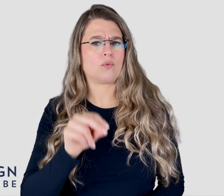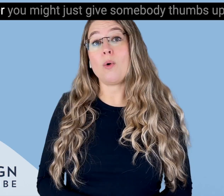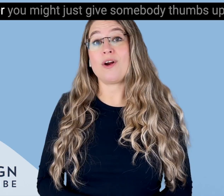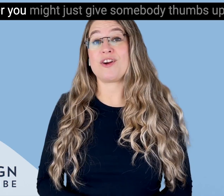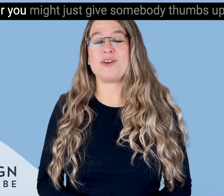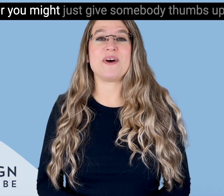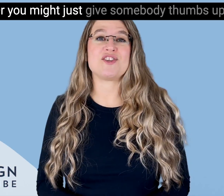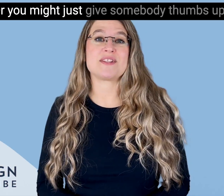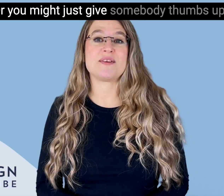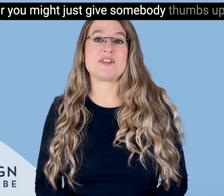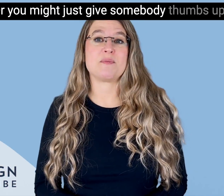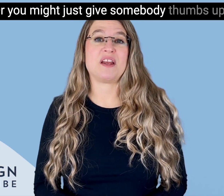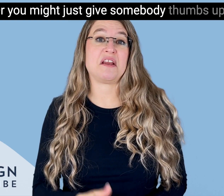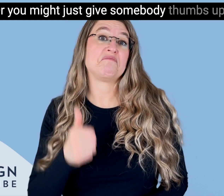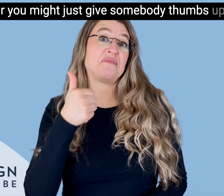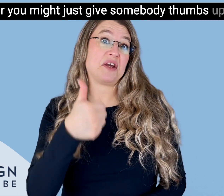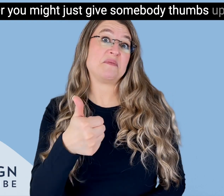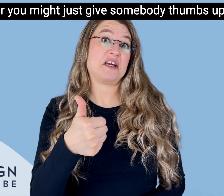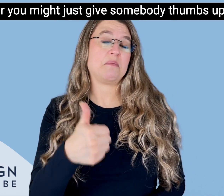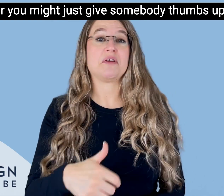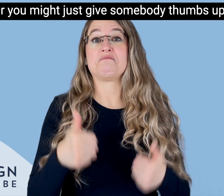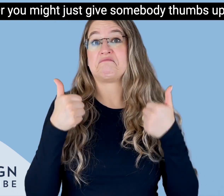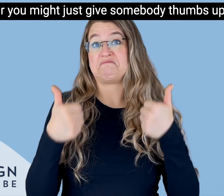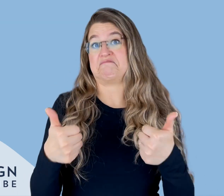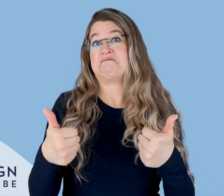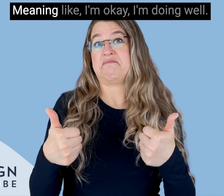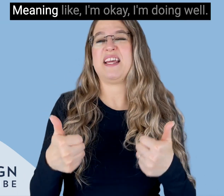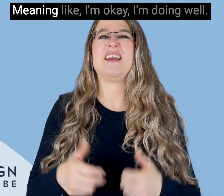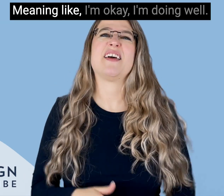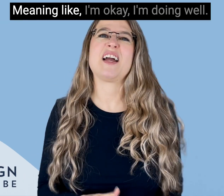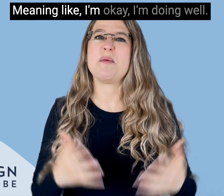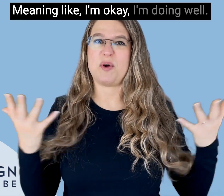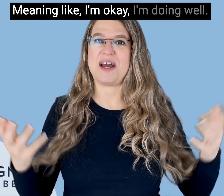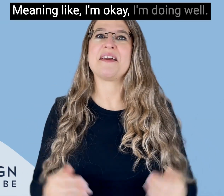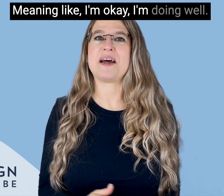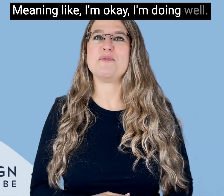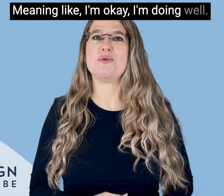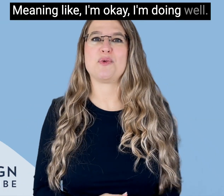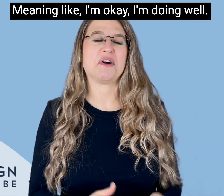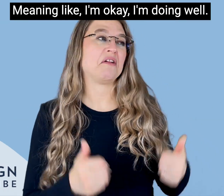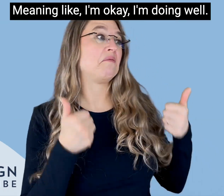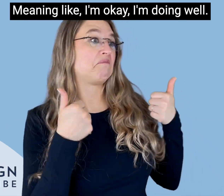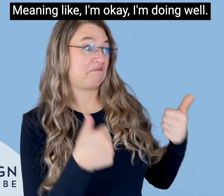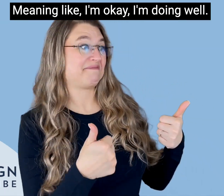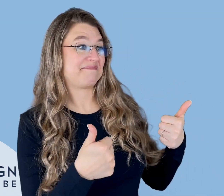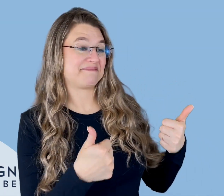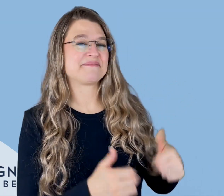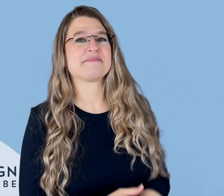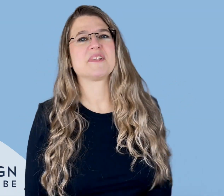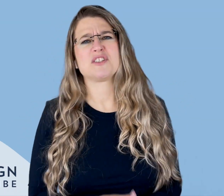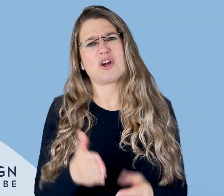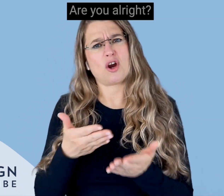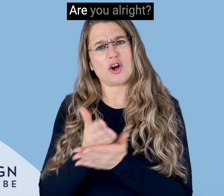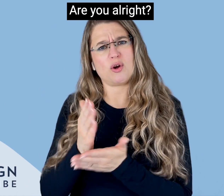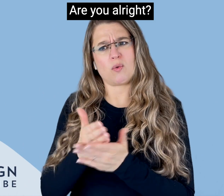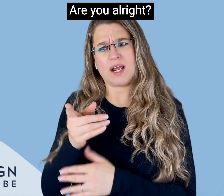Or you might just give somebody thumbs up, meaning like, I'm okay, I'm doing well. Are you all right?